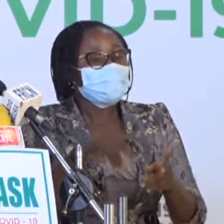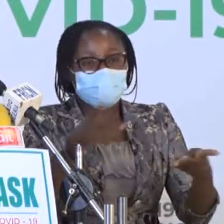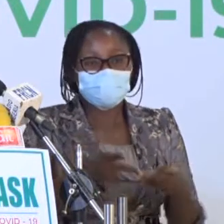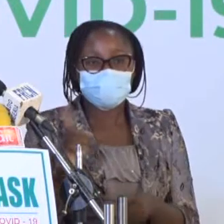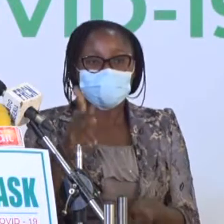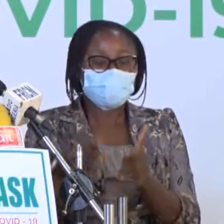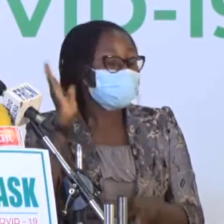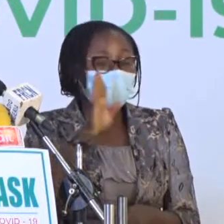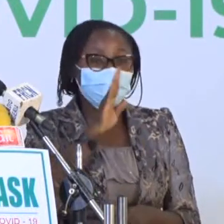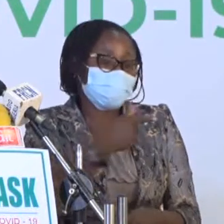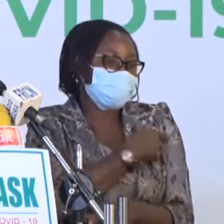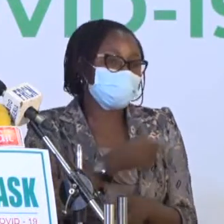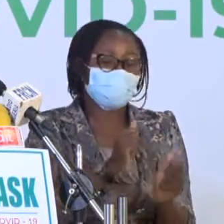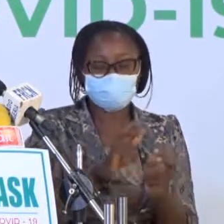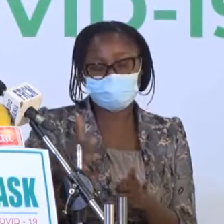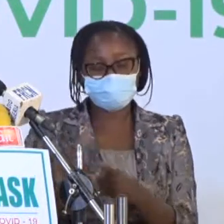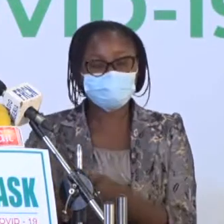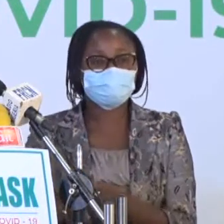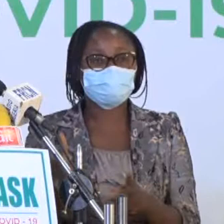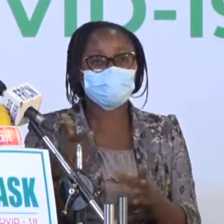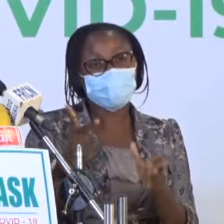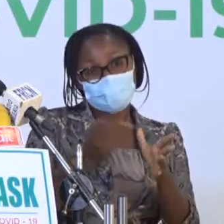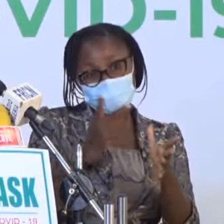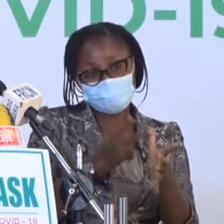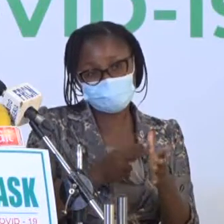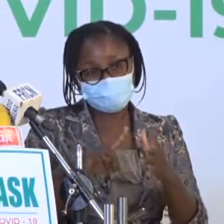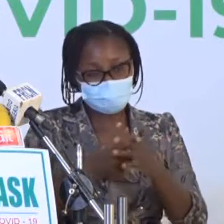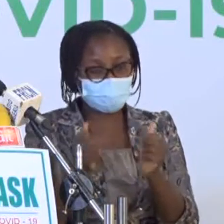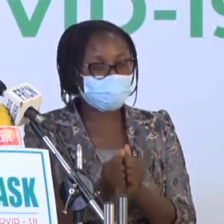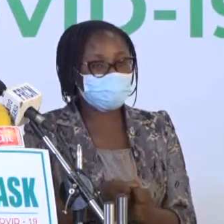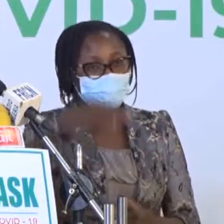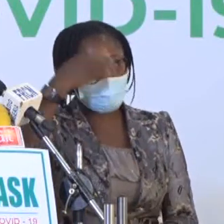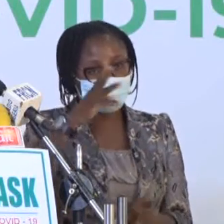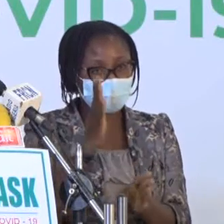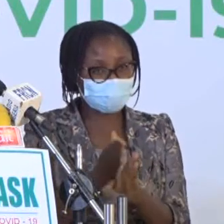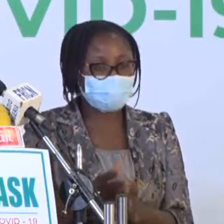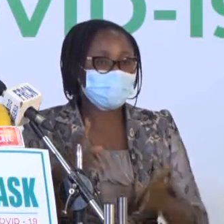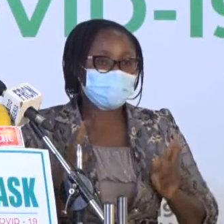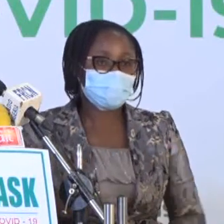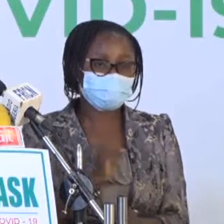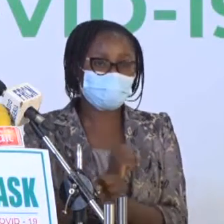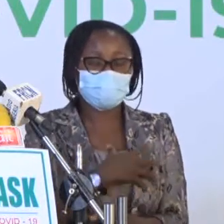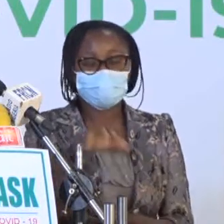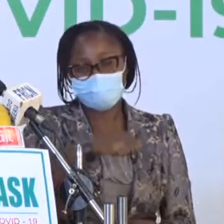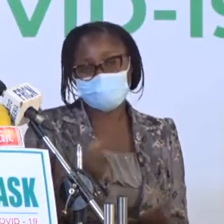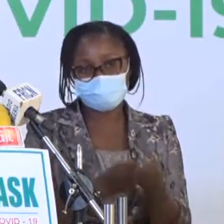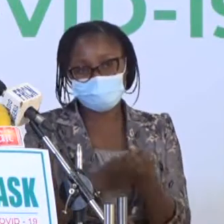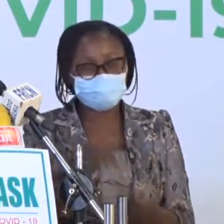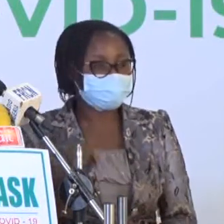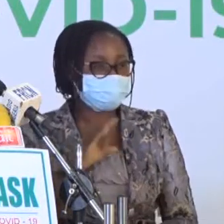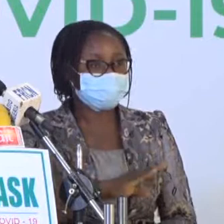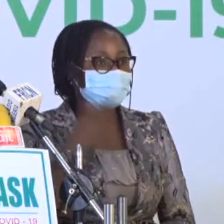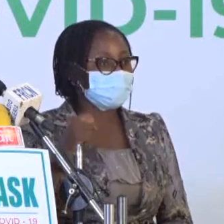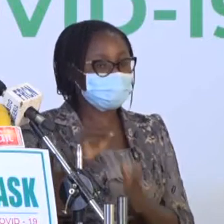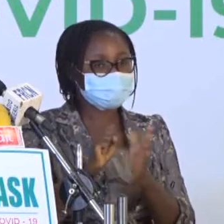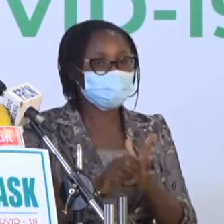according to set priorities, beginning with the frontline health workers and other support staff. The state launch